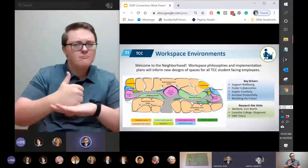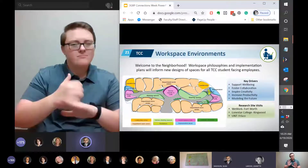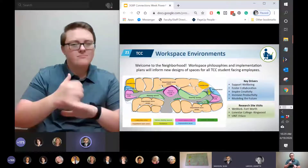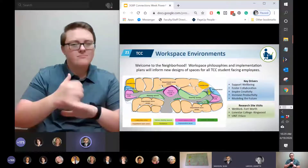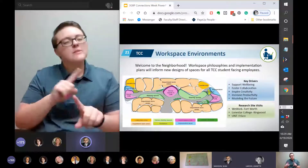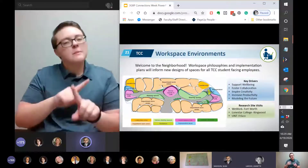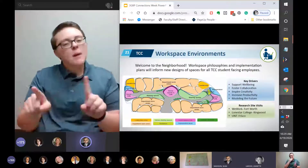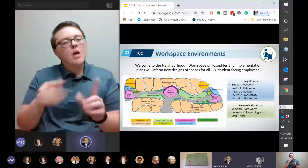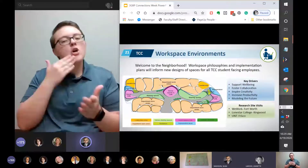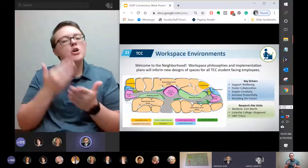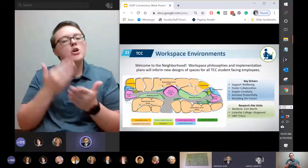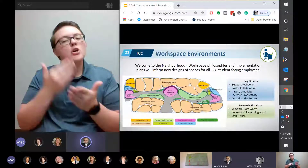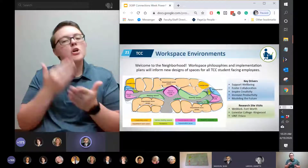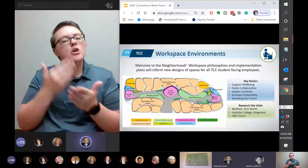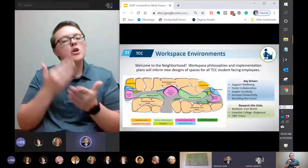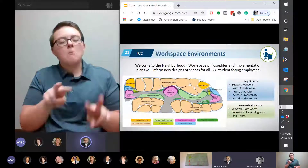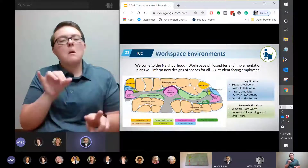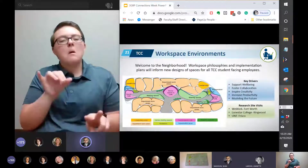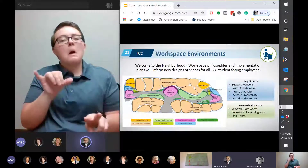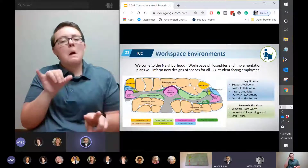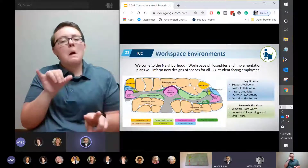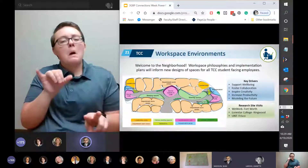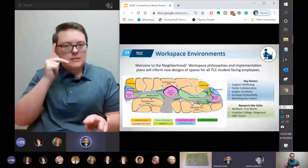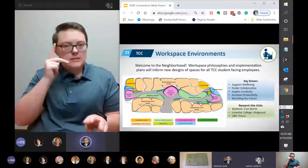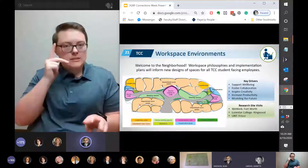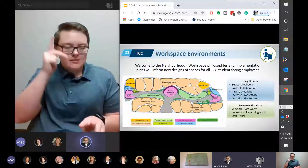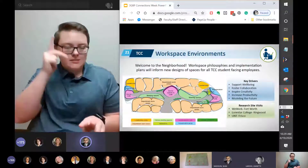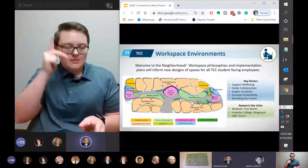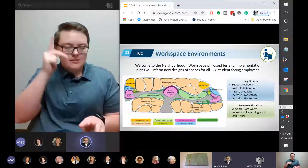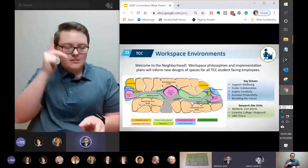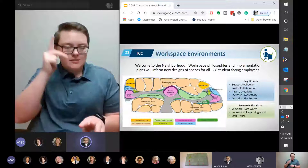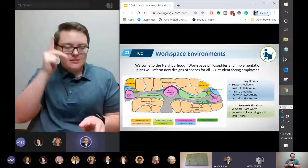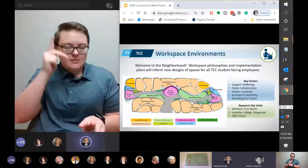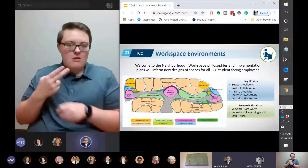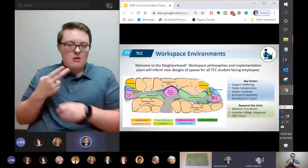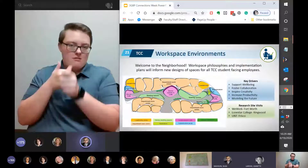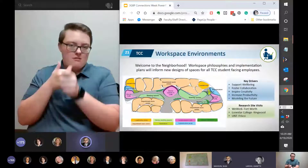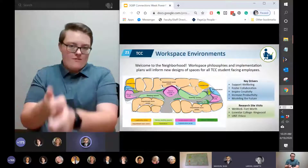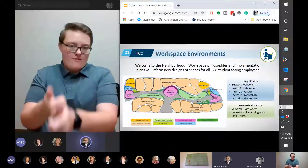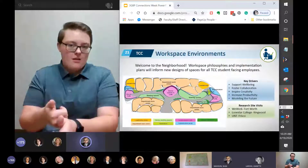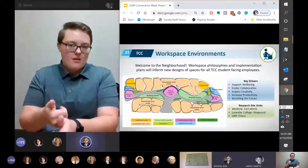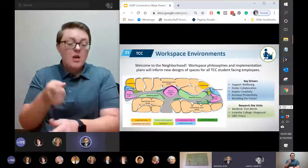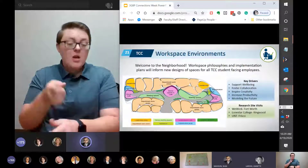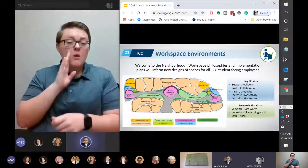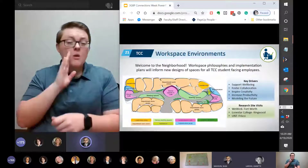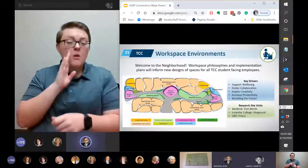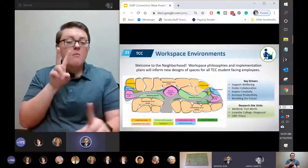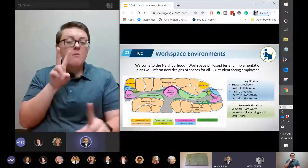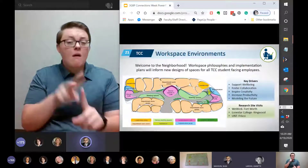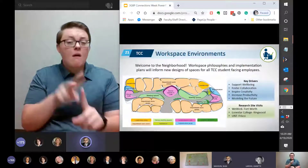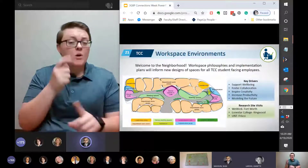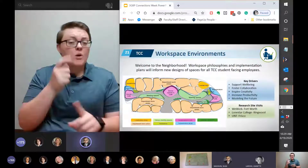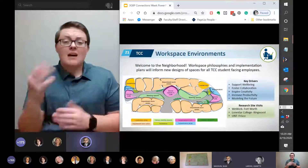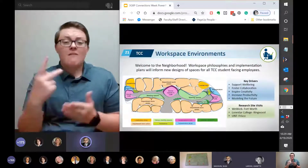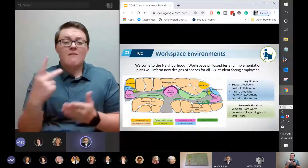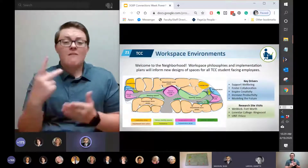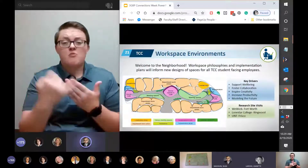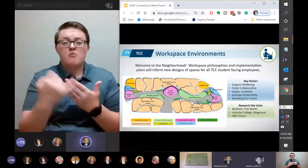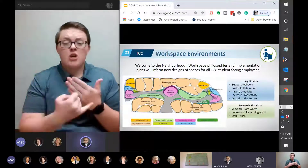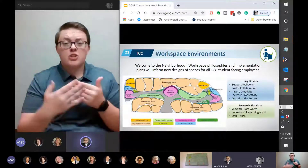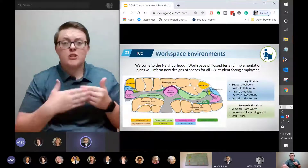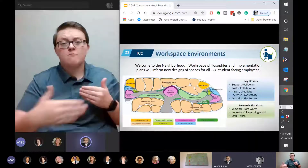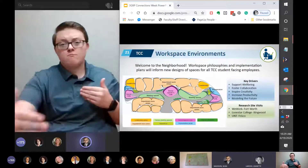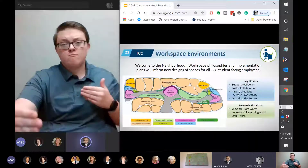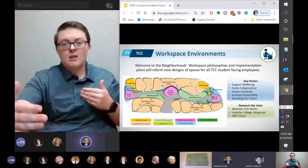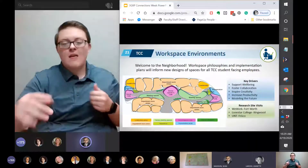the philosophy that's being used, and that will be applied to several projects moving forward. The first